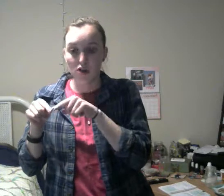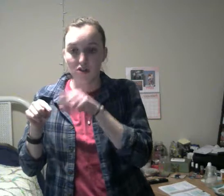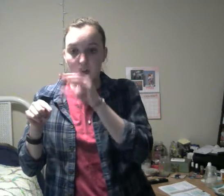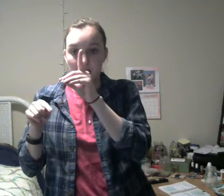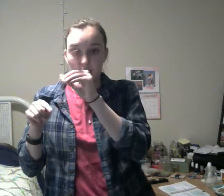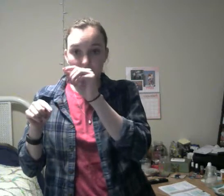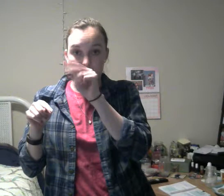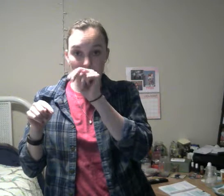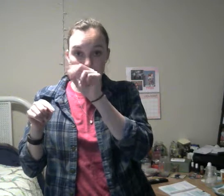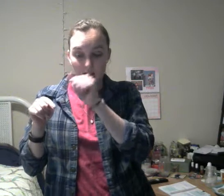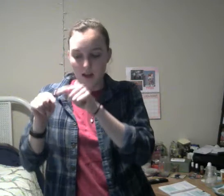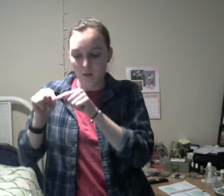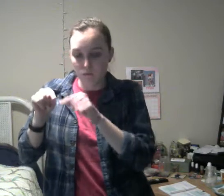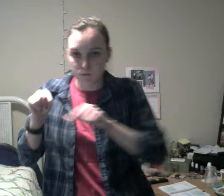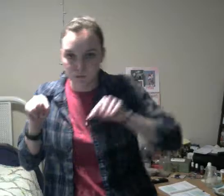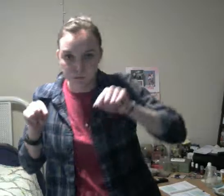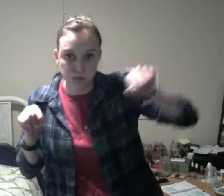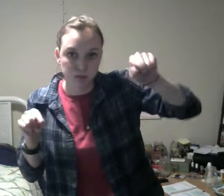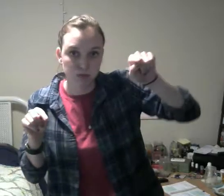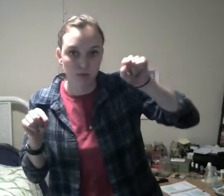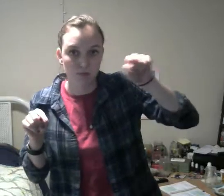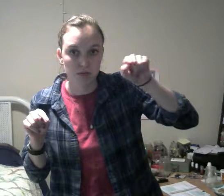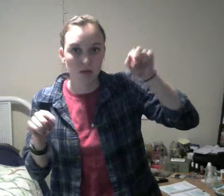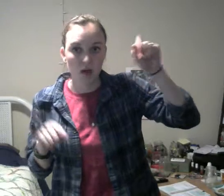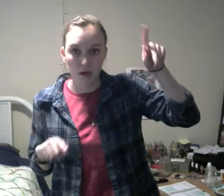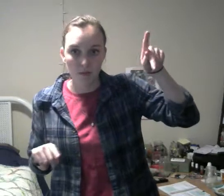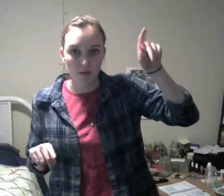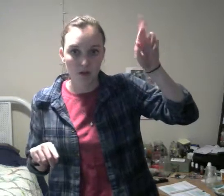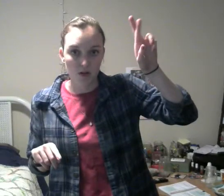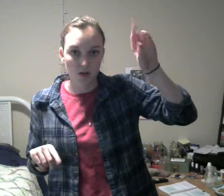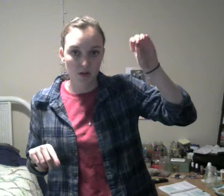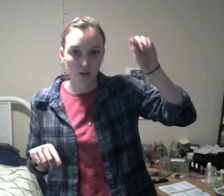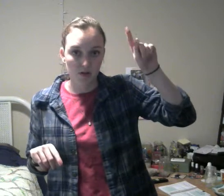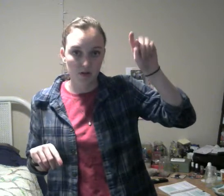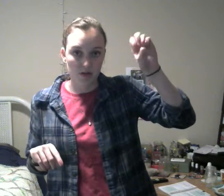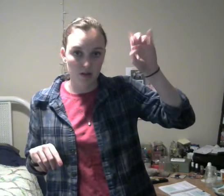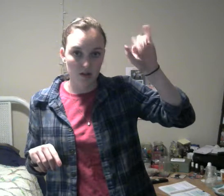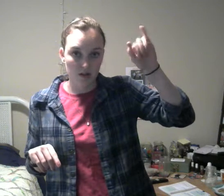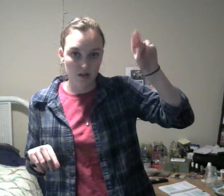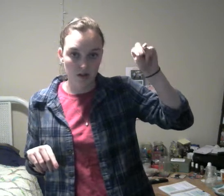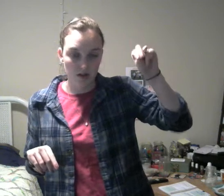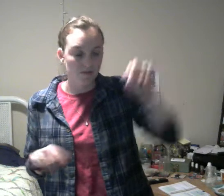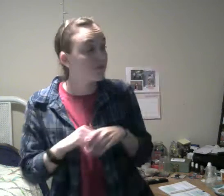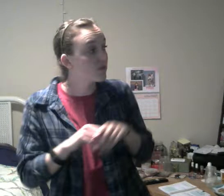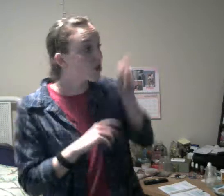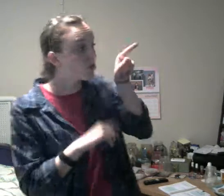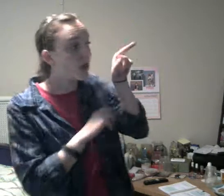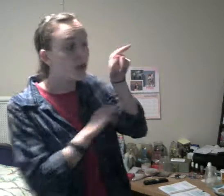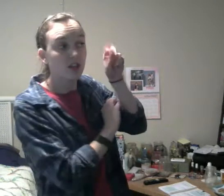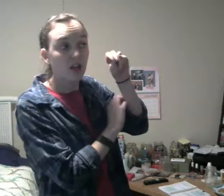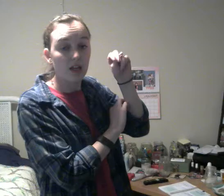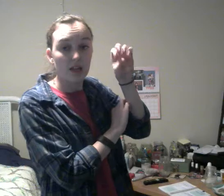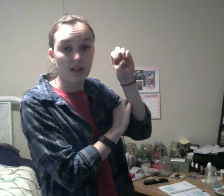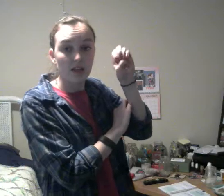to a protein. So I'm going to draw this as the nucleus. So the nucleus is on the top of this page, and then down here is going to